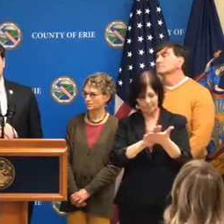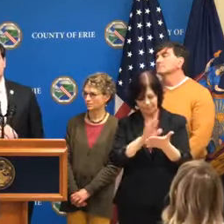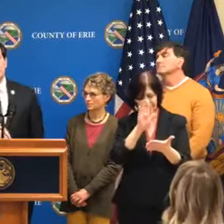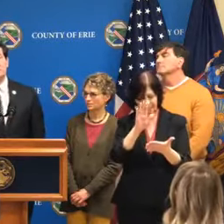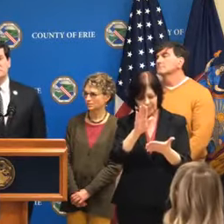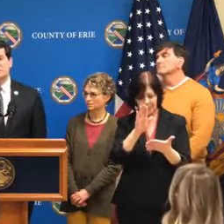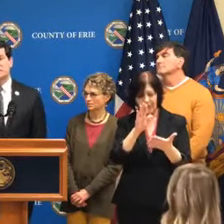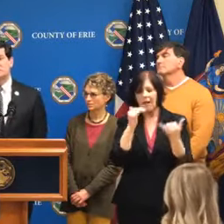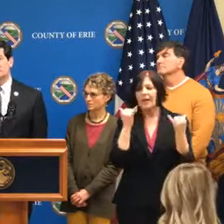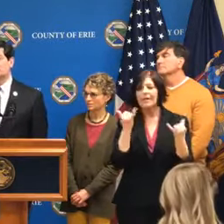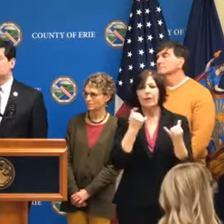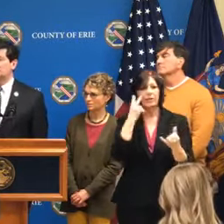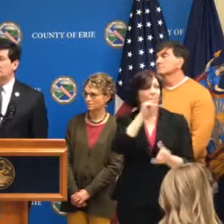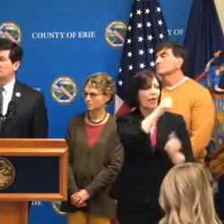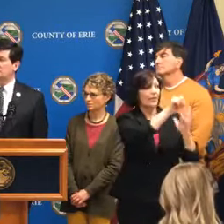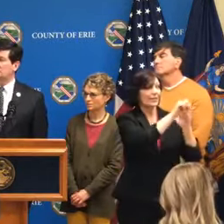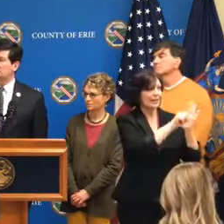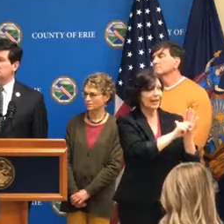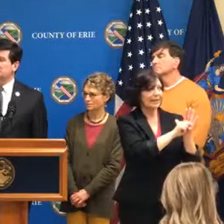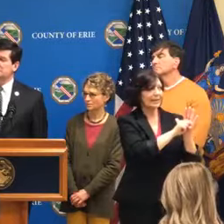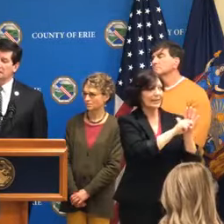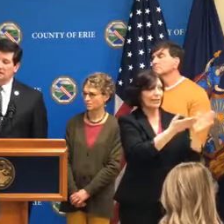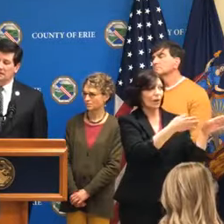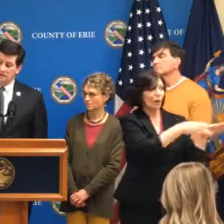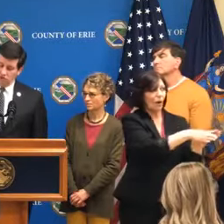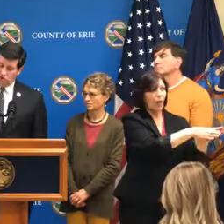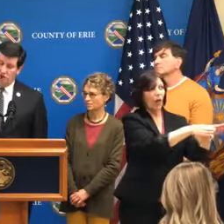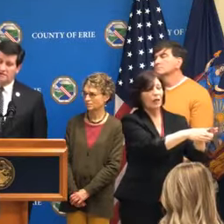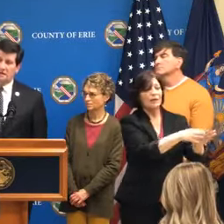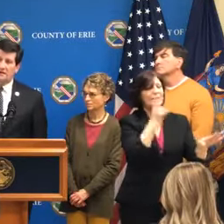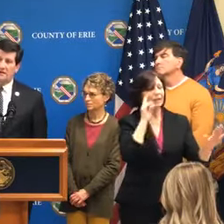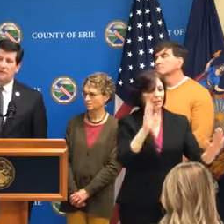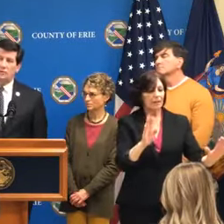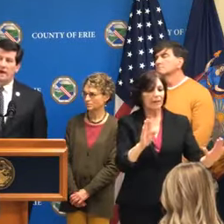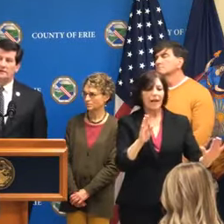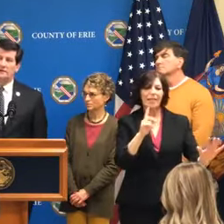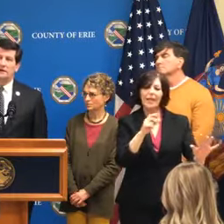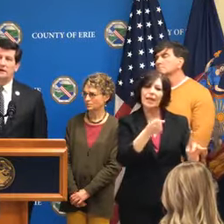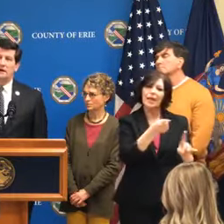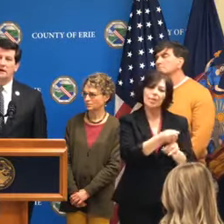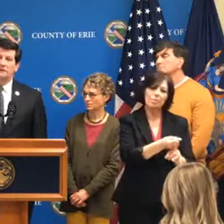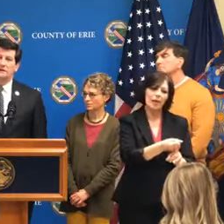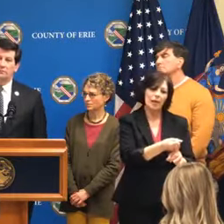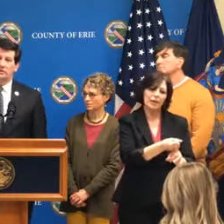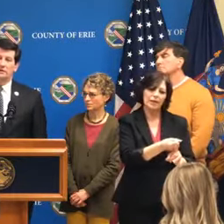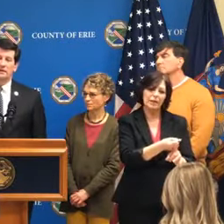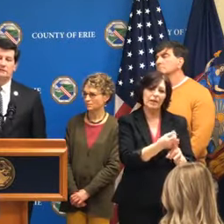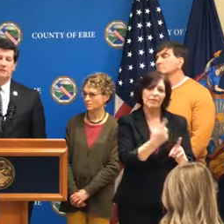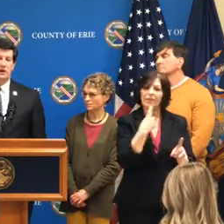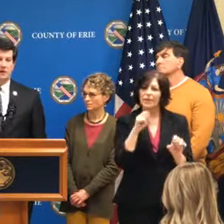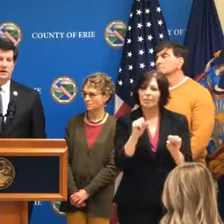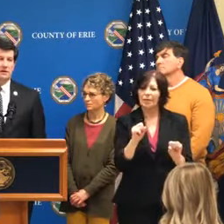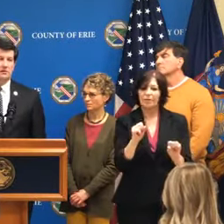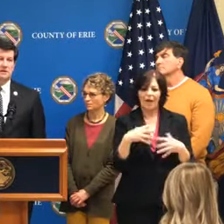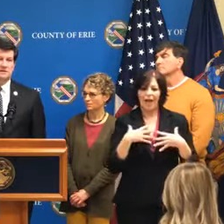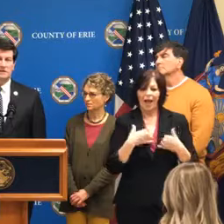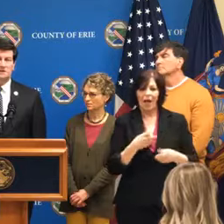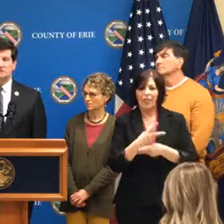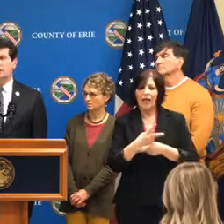being seen now in some of the other states that did it, in regions, just on the impact of the ability for